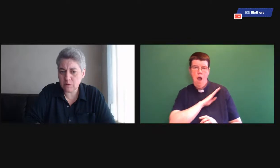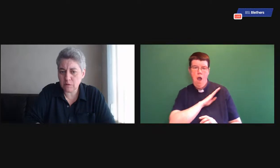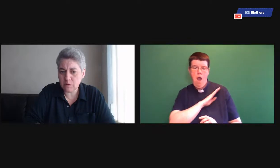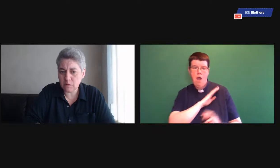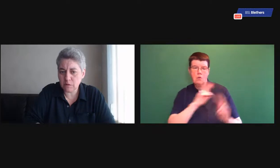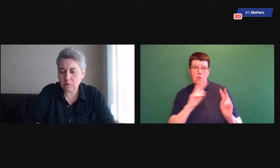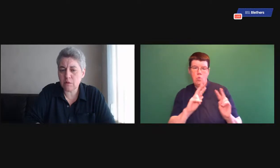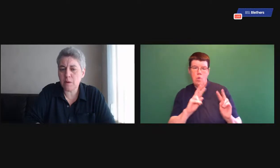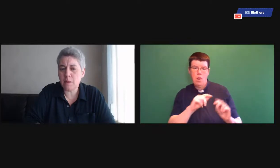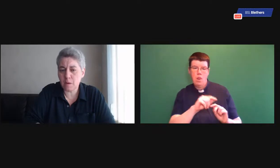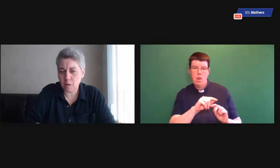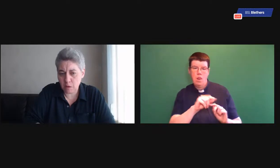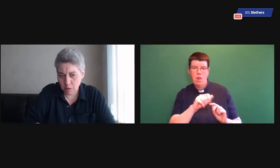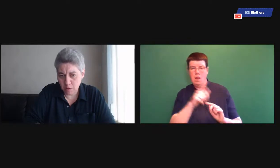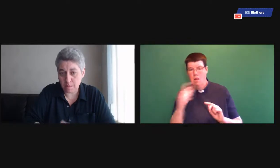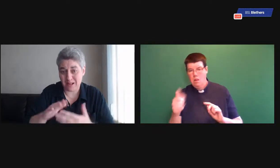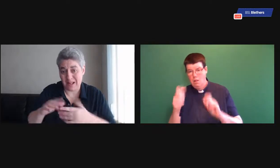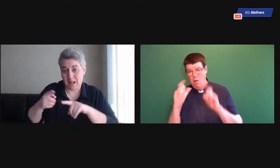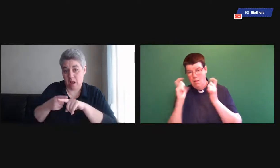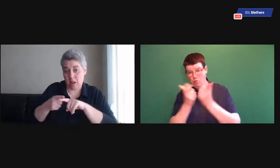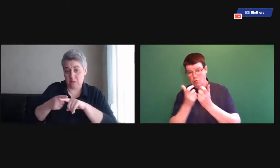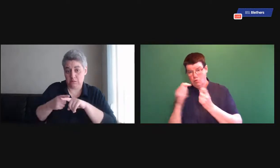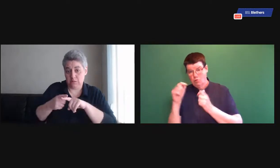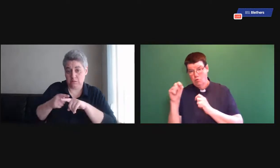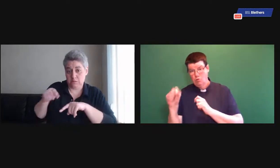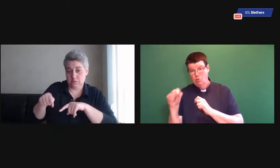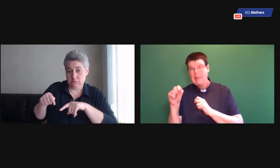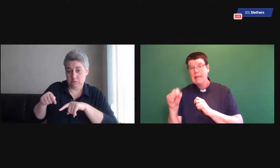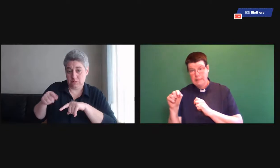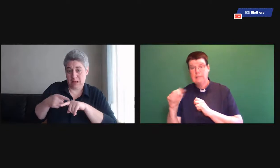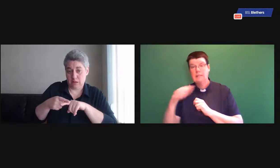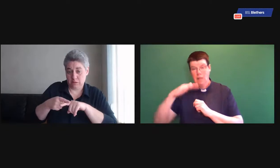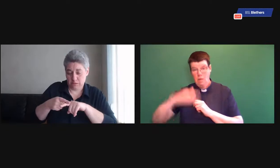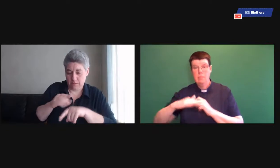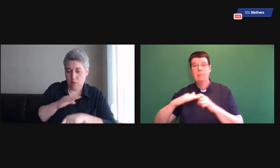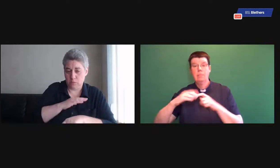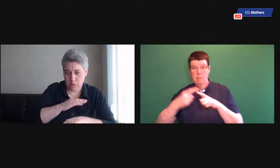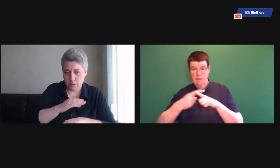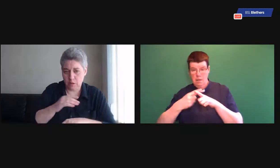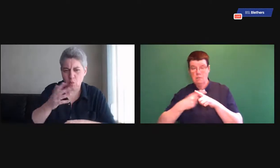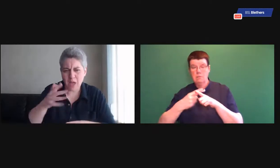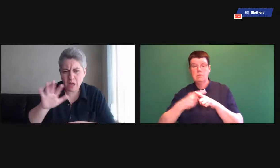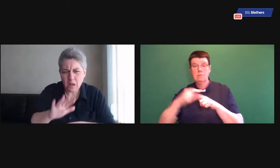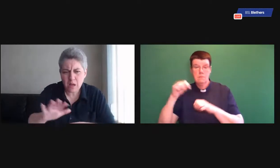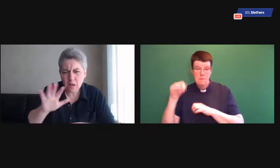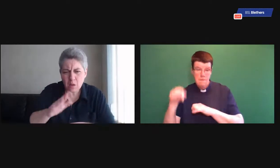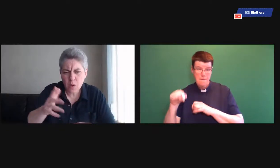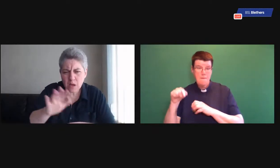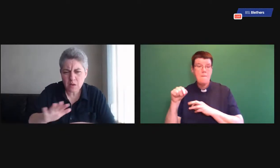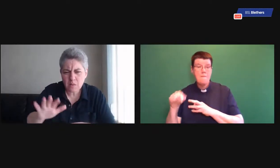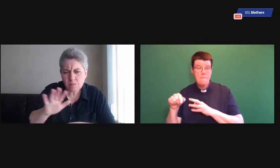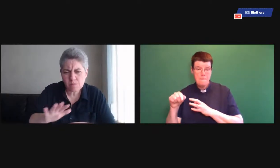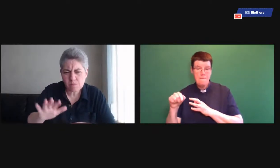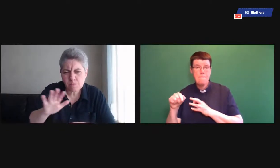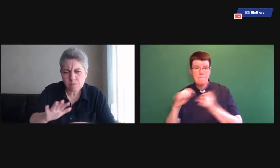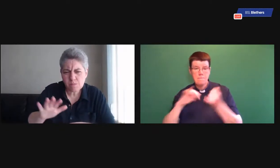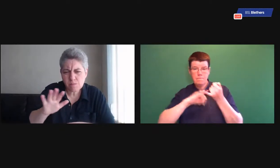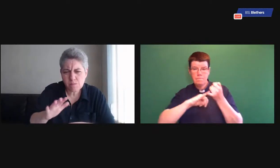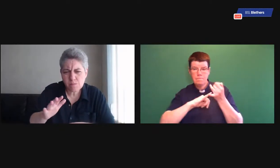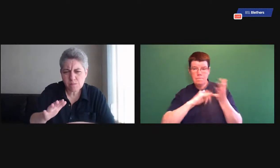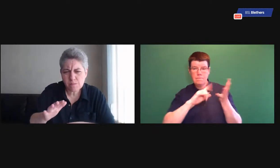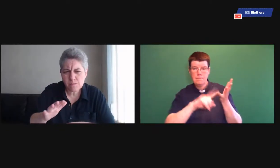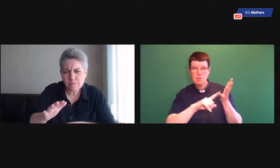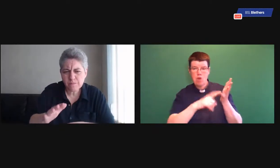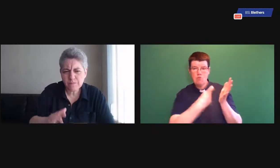college, and that was next to Boston Spa School in England. Oh, Burwood Park, sorry.